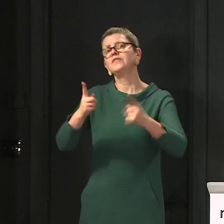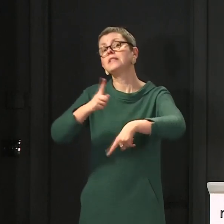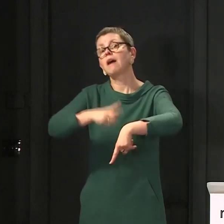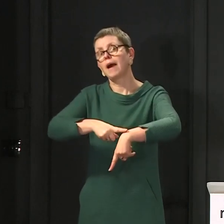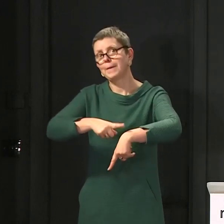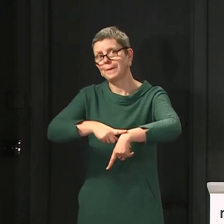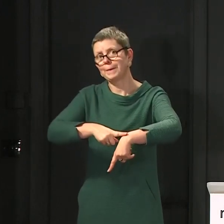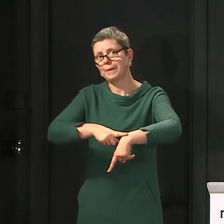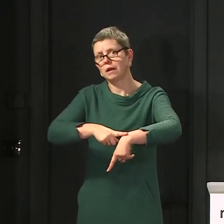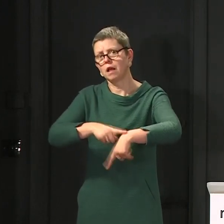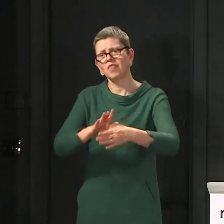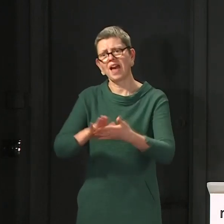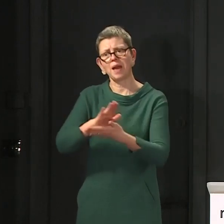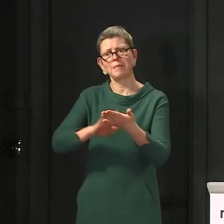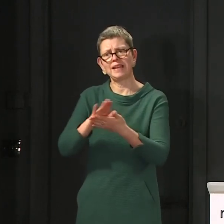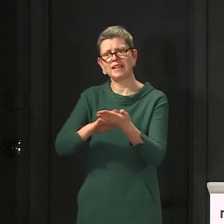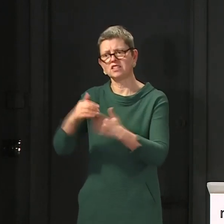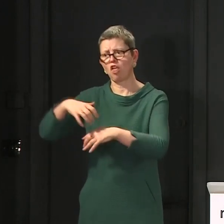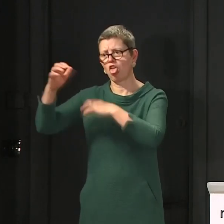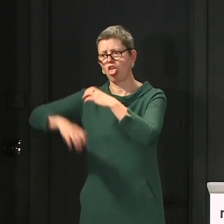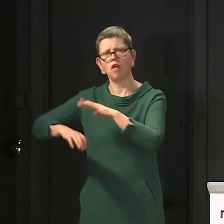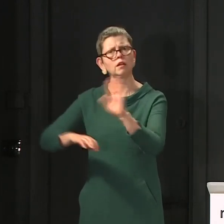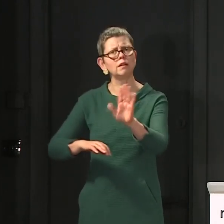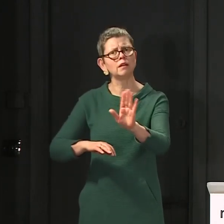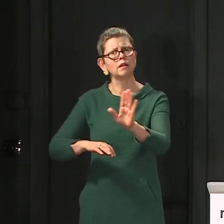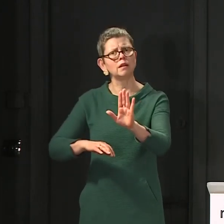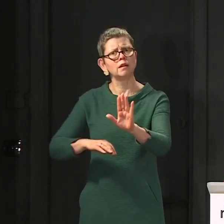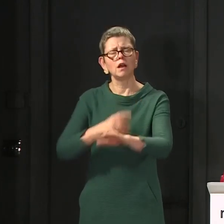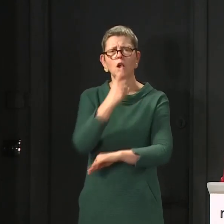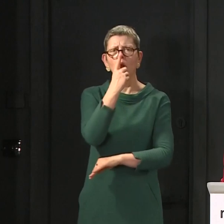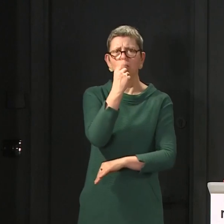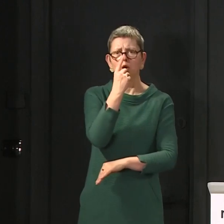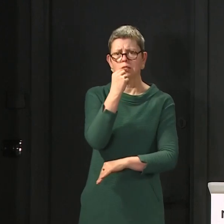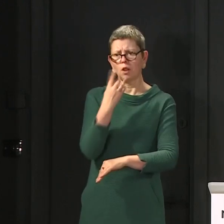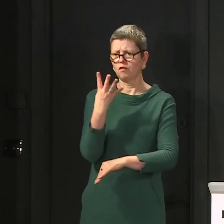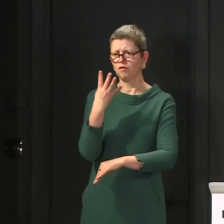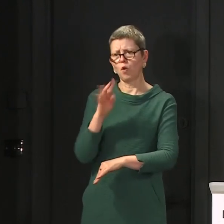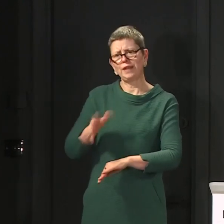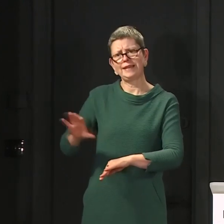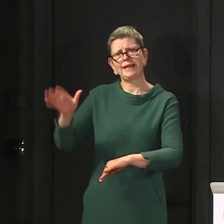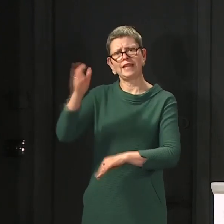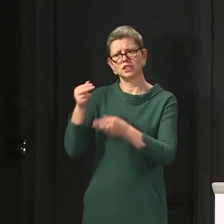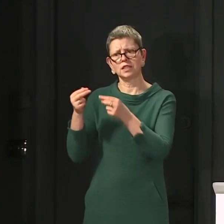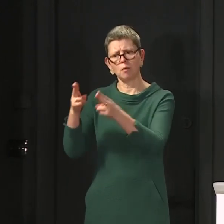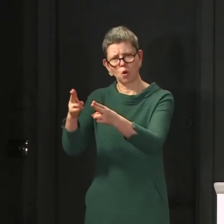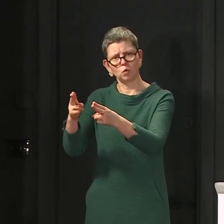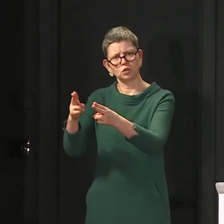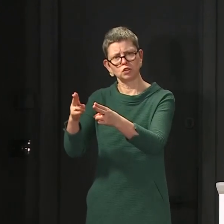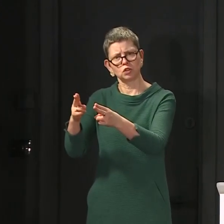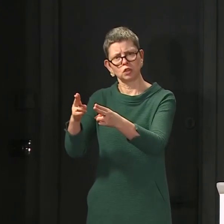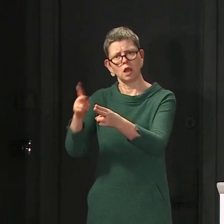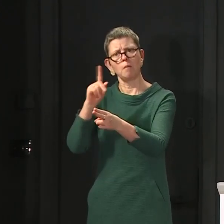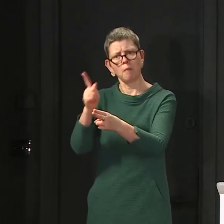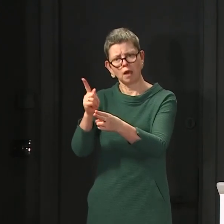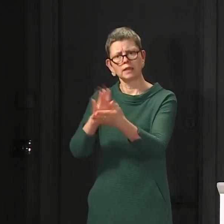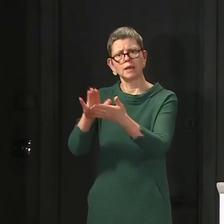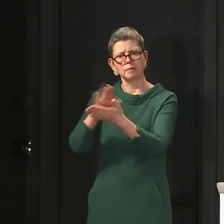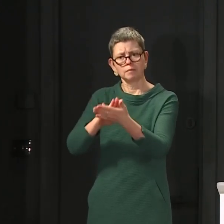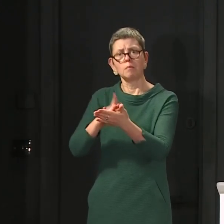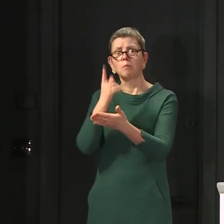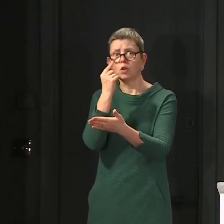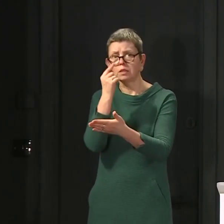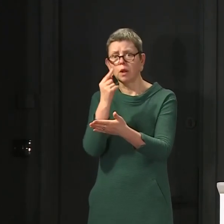as a breakdown in that four nations approach. It's perfectly possible to have a four nations approach that accepts for pragmatic reasons that we may